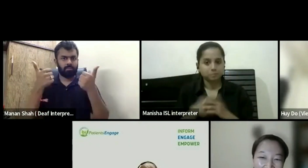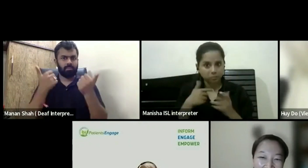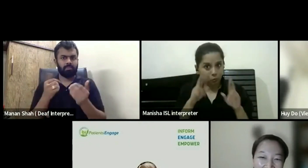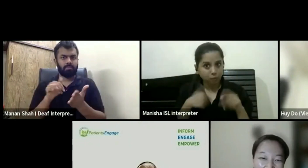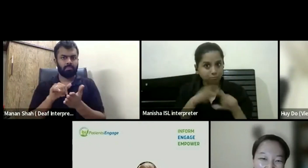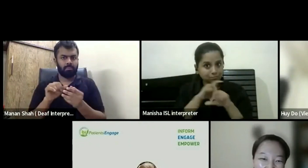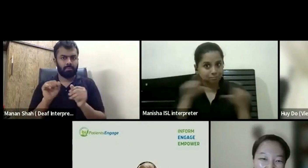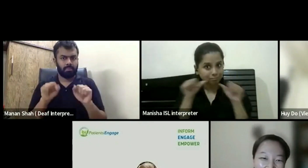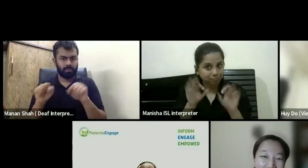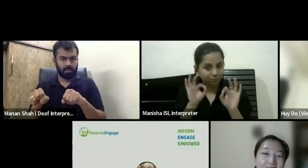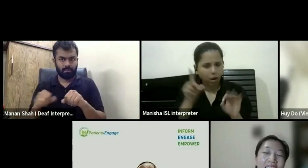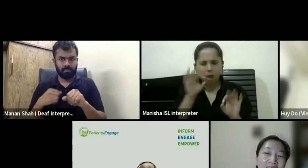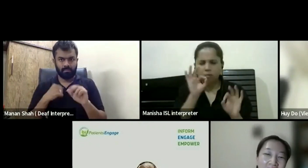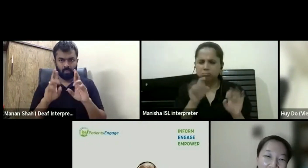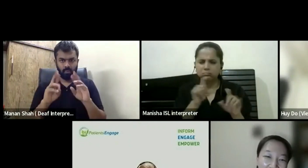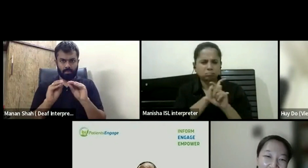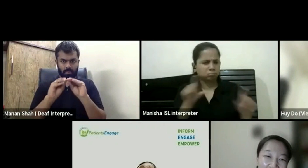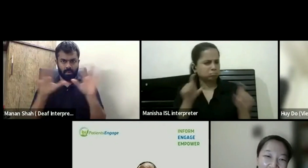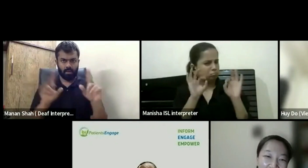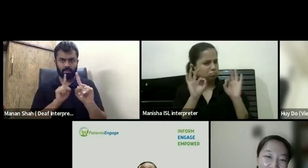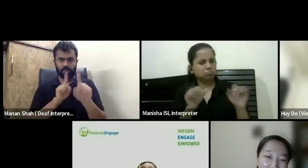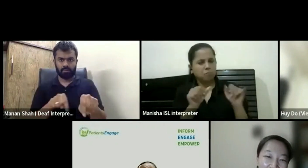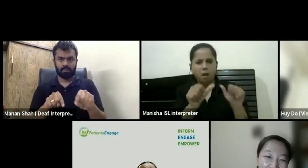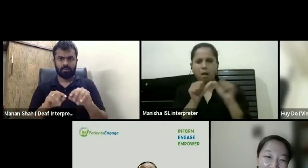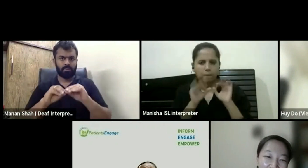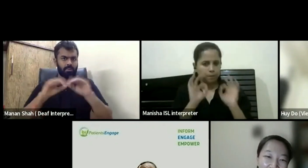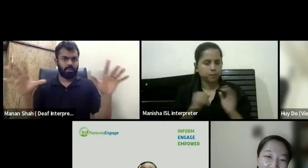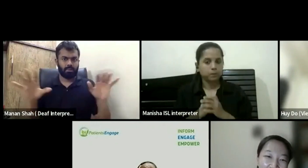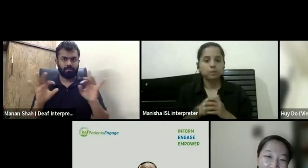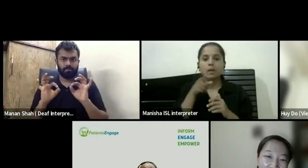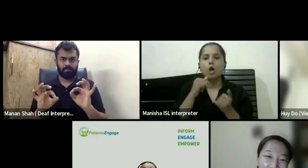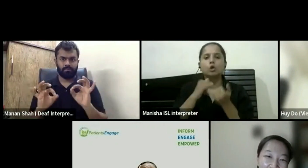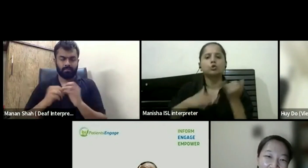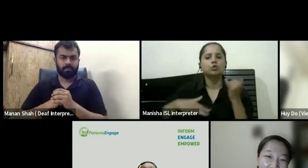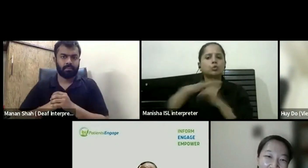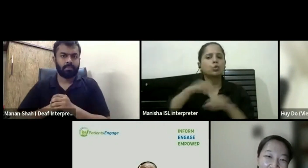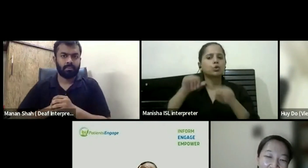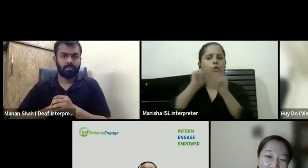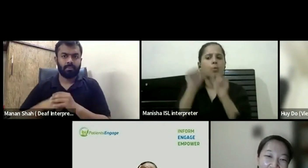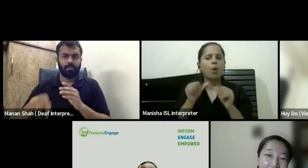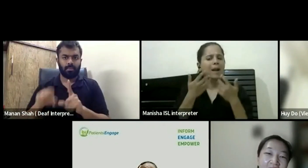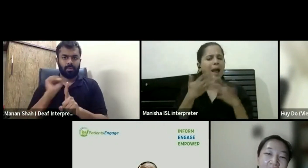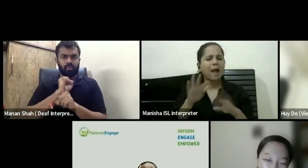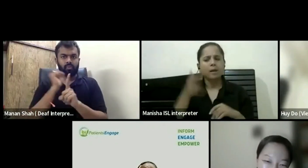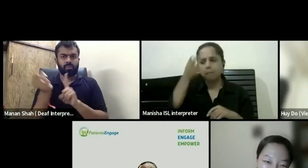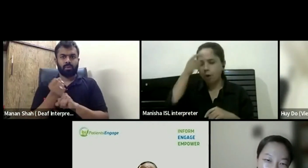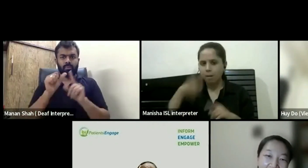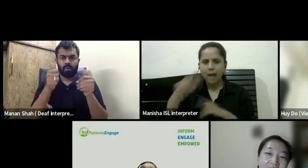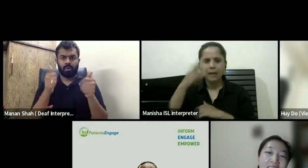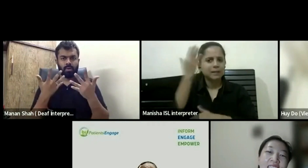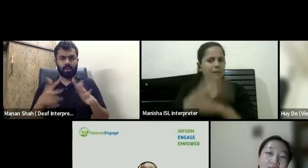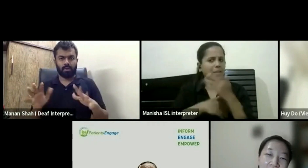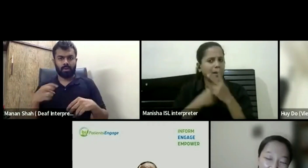Yes, very clear. So on the social model, whatever be the impairment or the condition, there's always